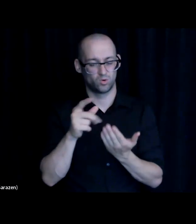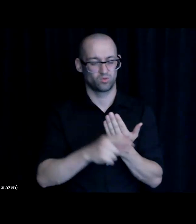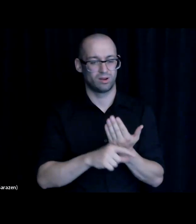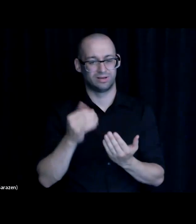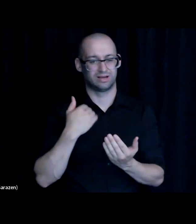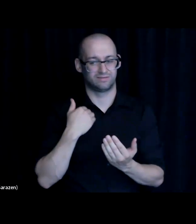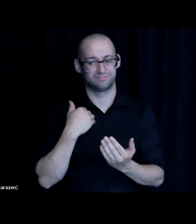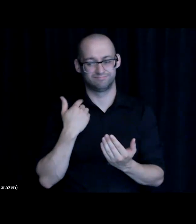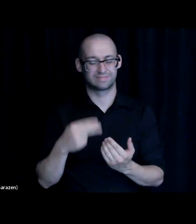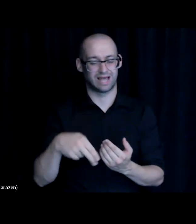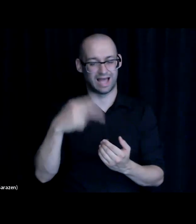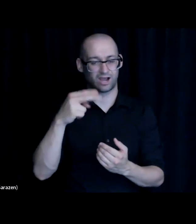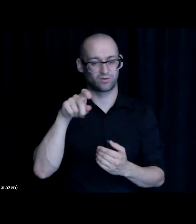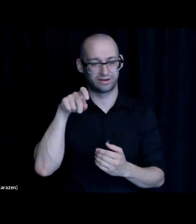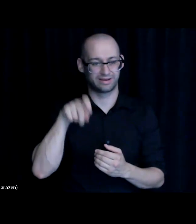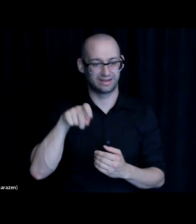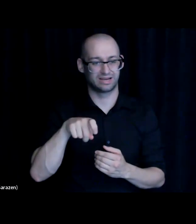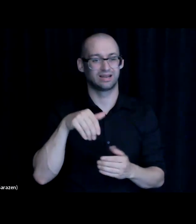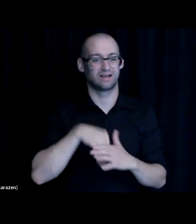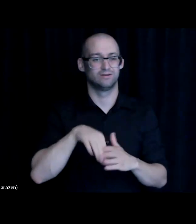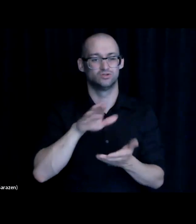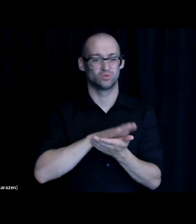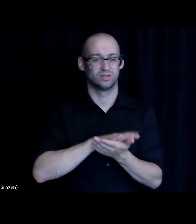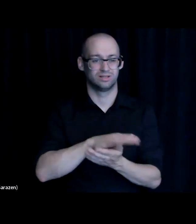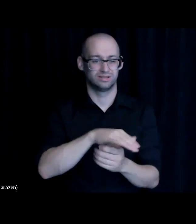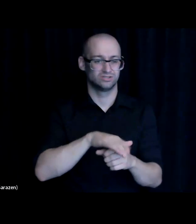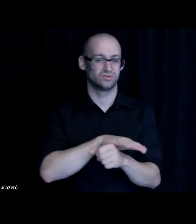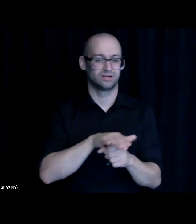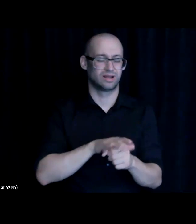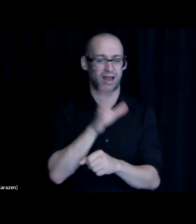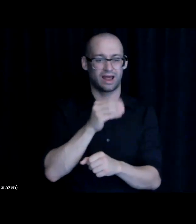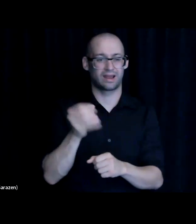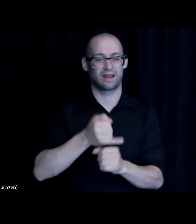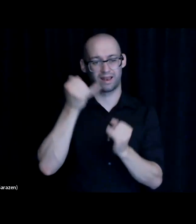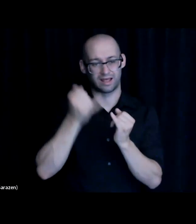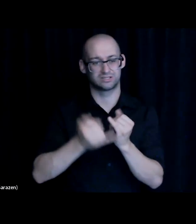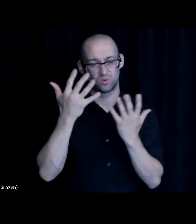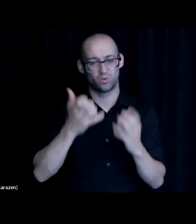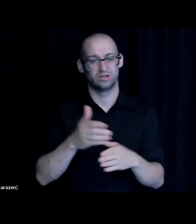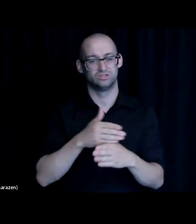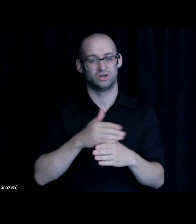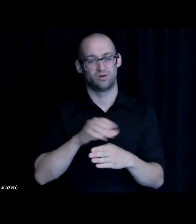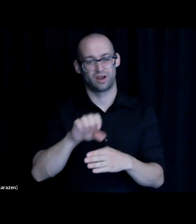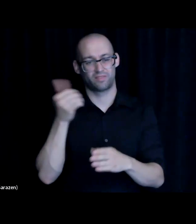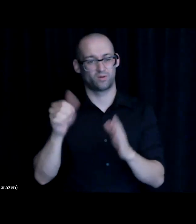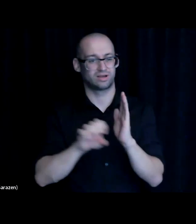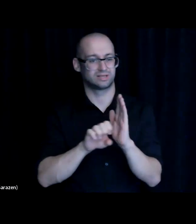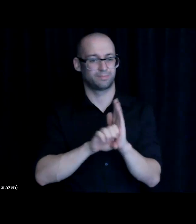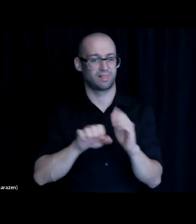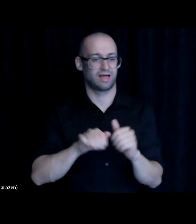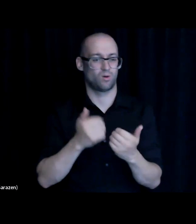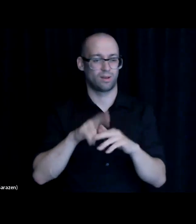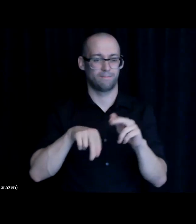need school districts. And then lastly, I just wanted to share another example of how we've built into